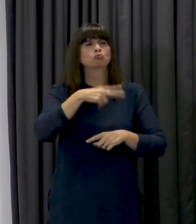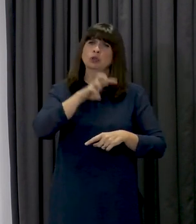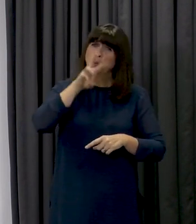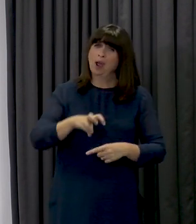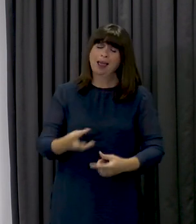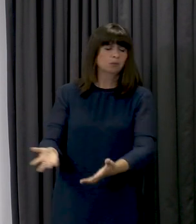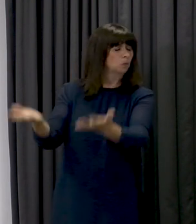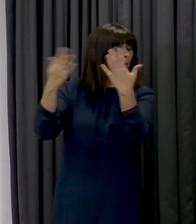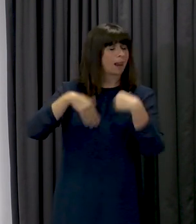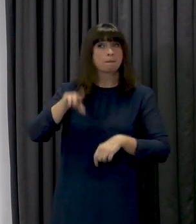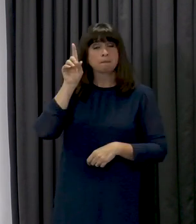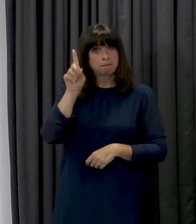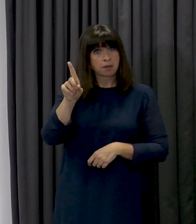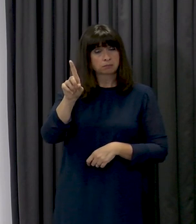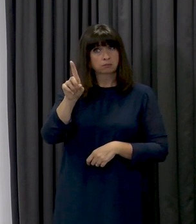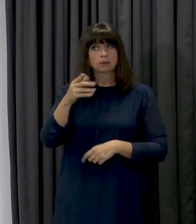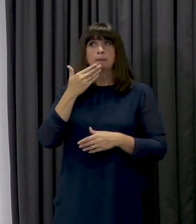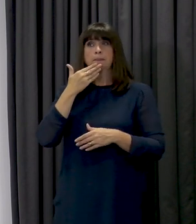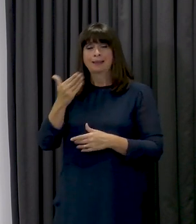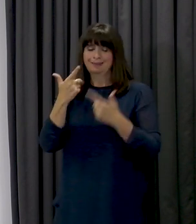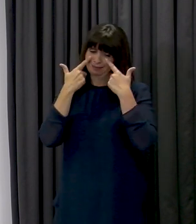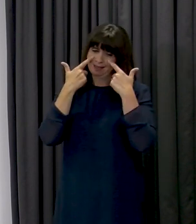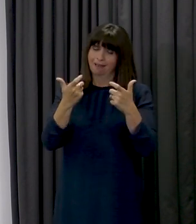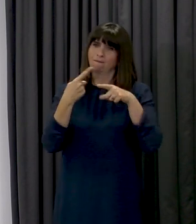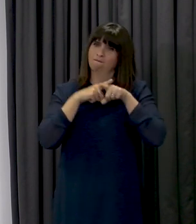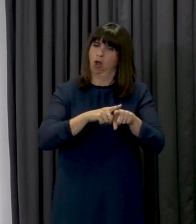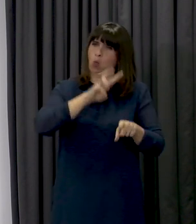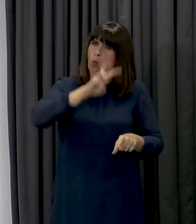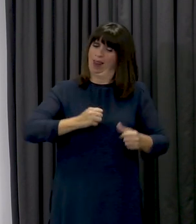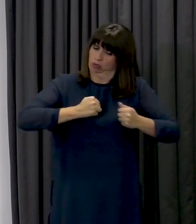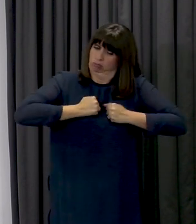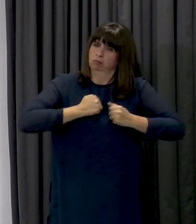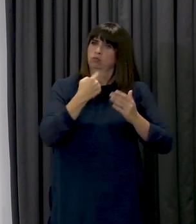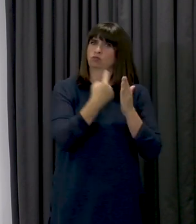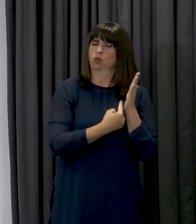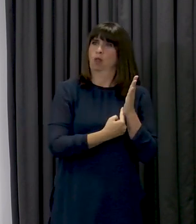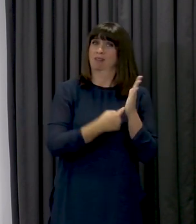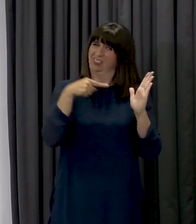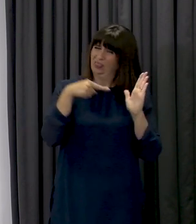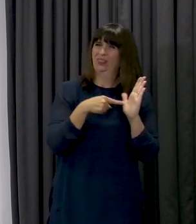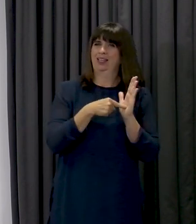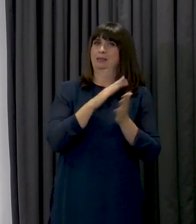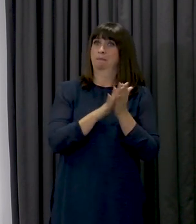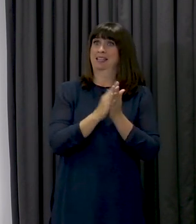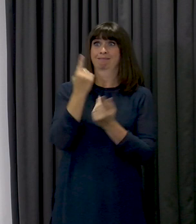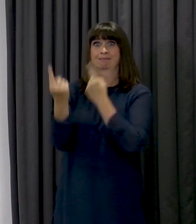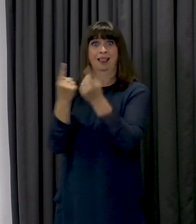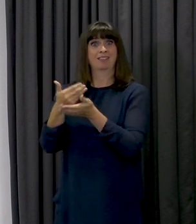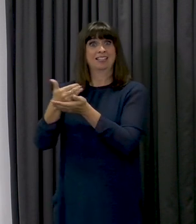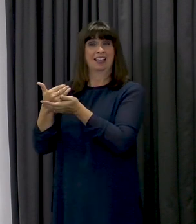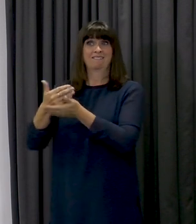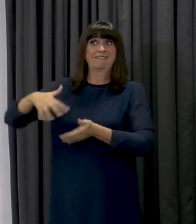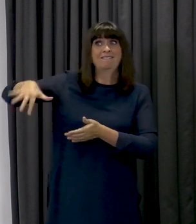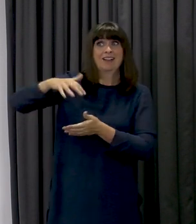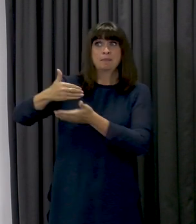people to take all those actions that we know and you know help to keep yourself safe, your family safe,